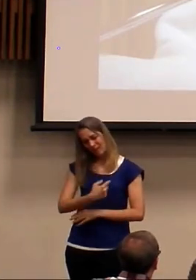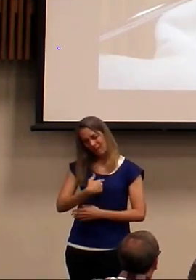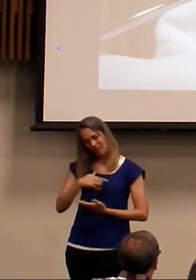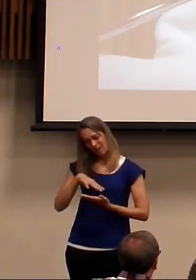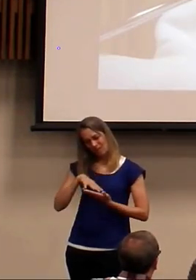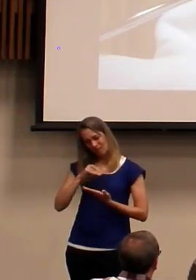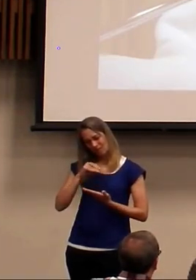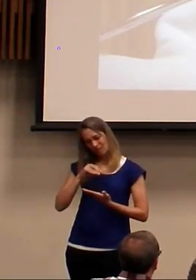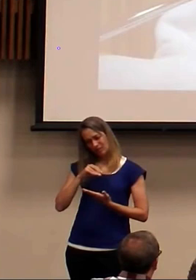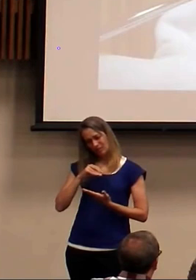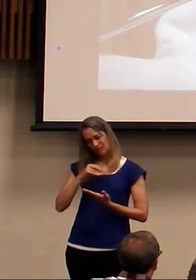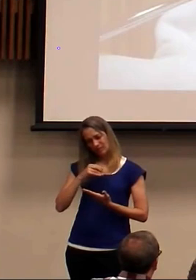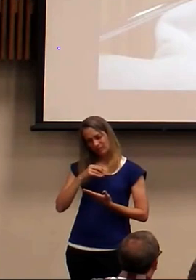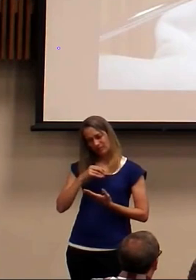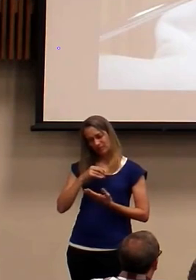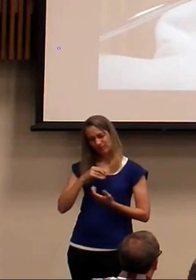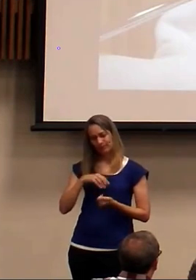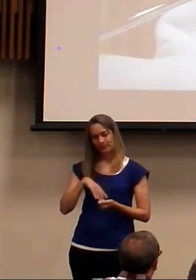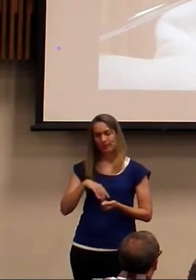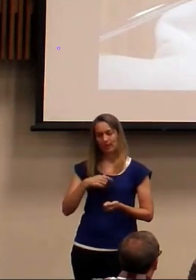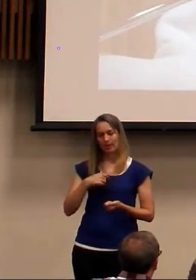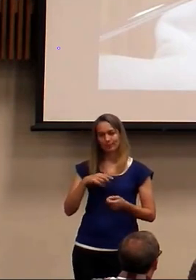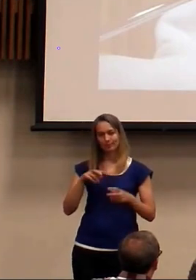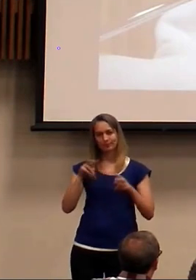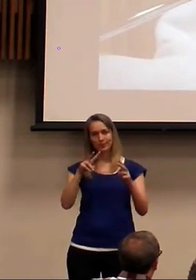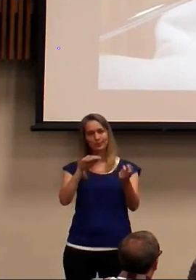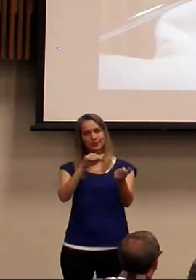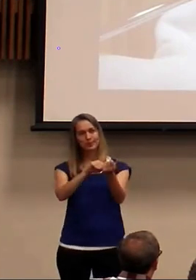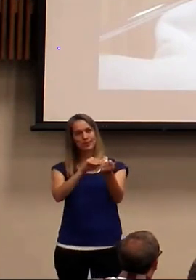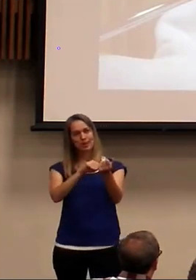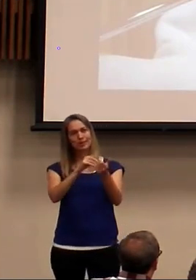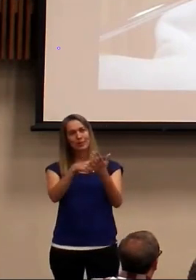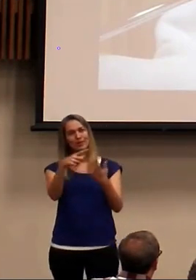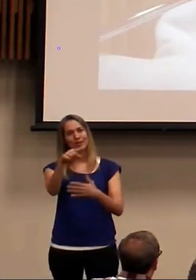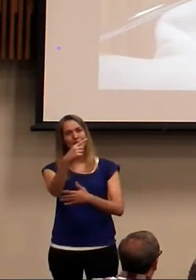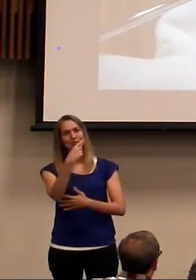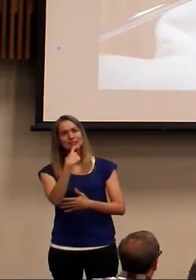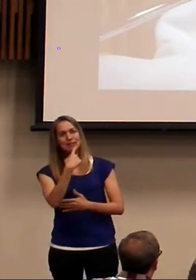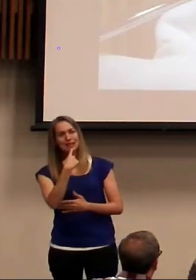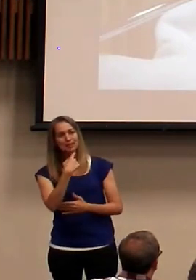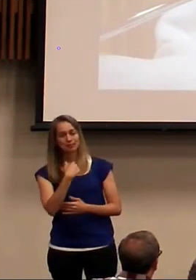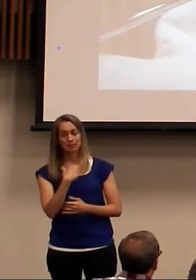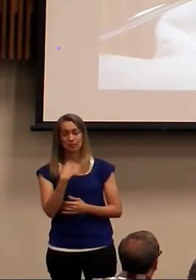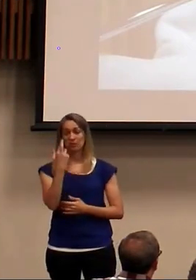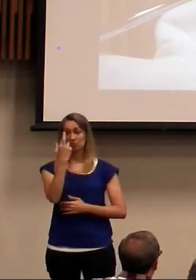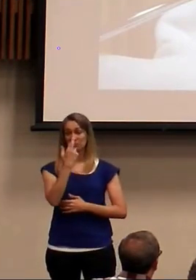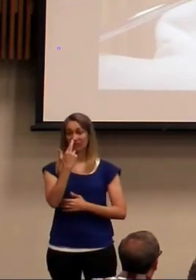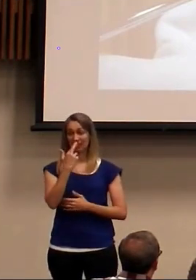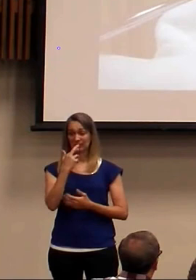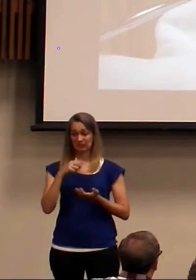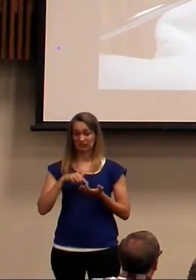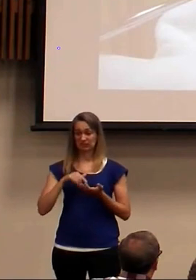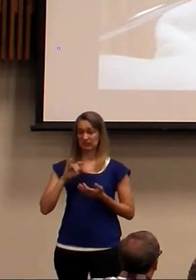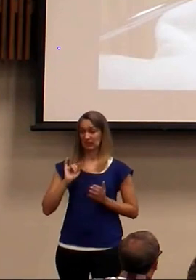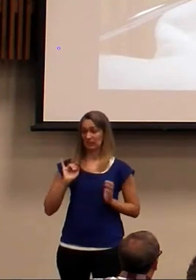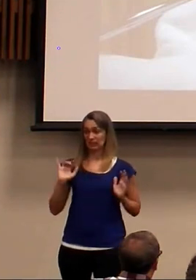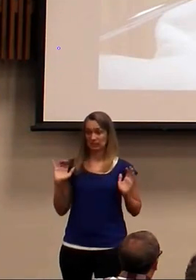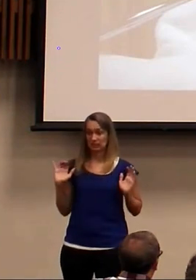I looked in the eyes of the doctors and heard the things they were saying. Then it occurred to me, this is it.